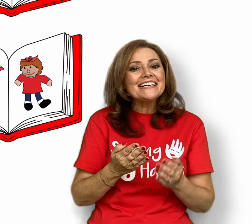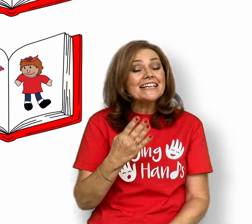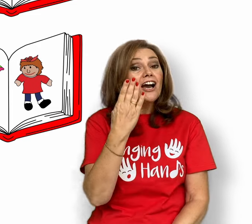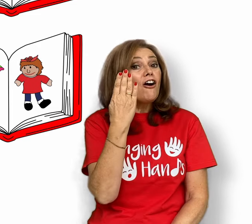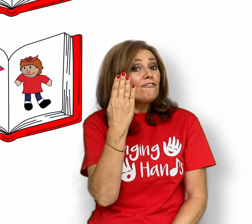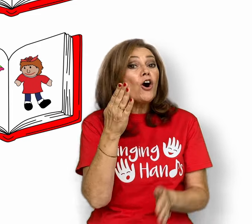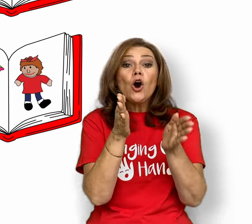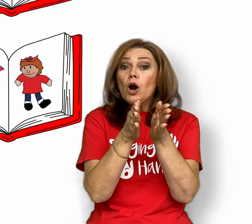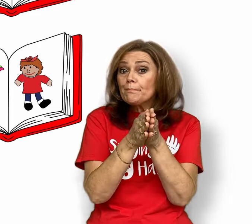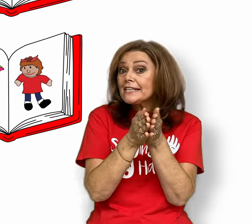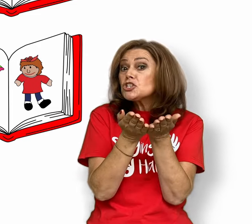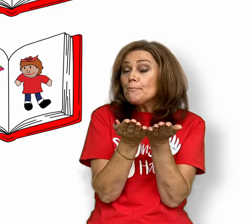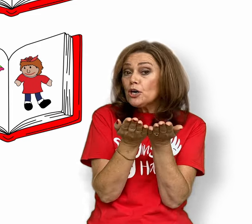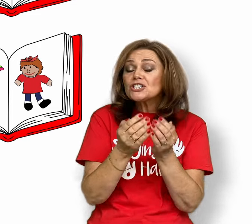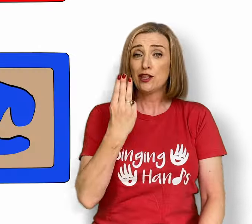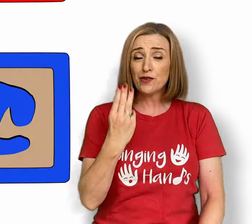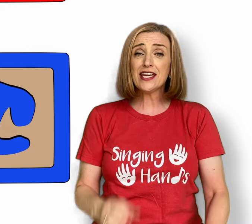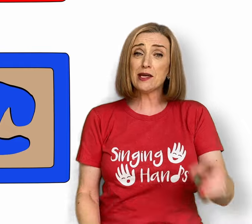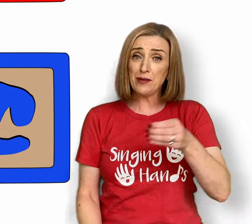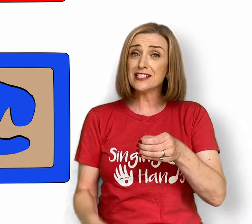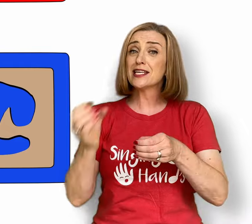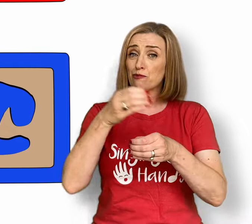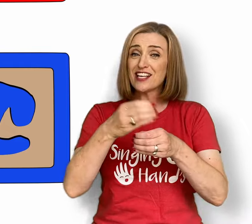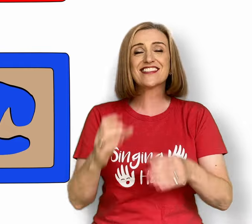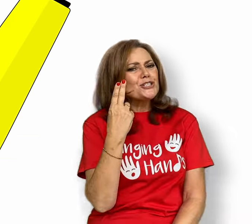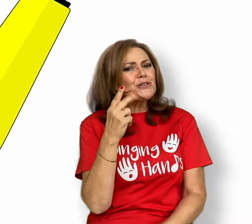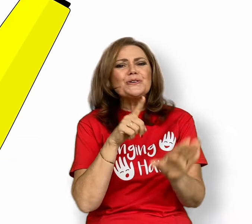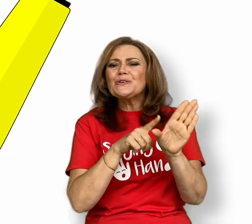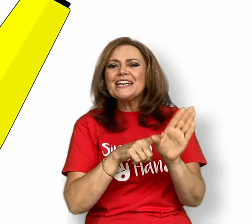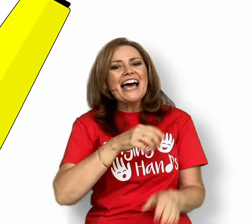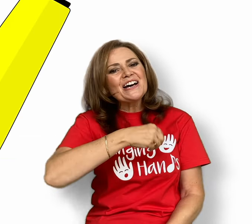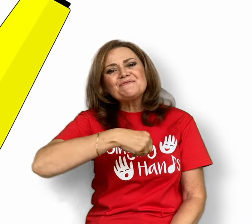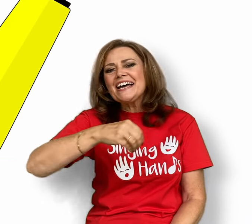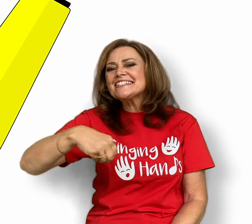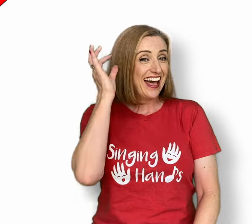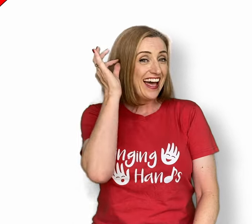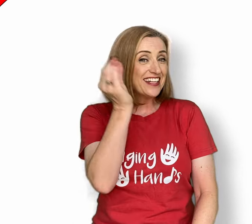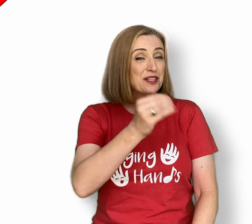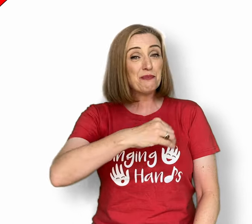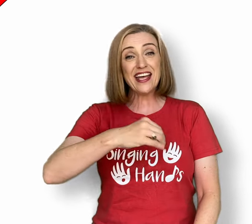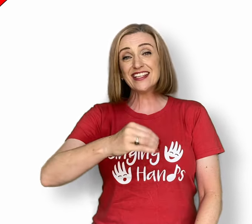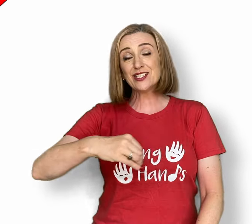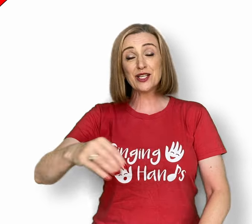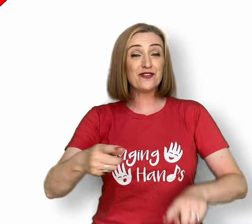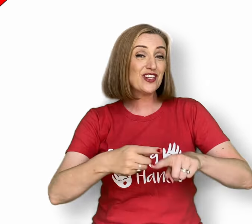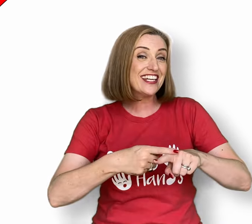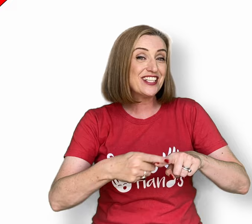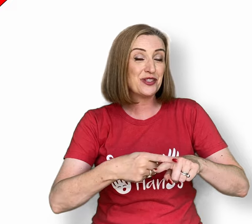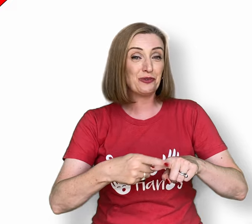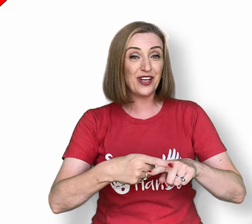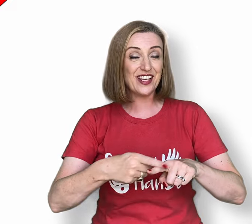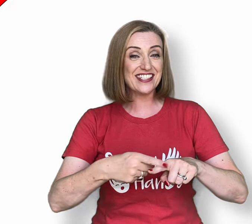me four picture books, three building bricks, two yellow pens and a pencil